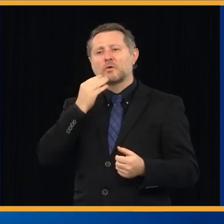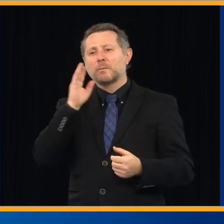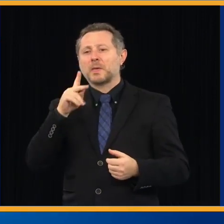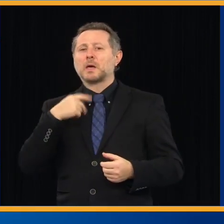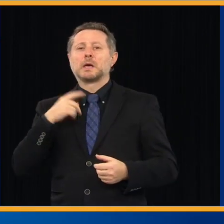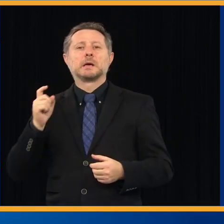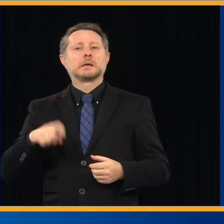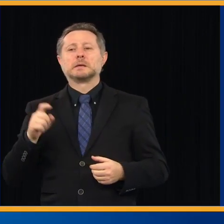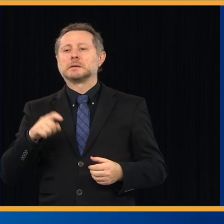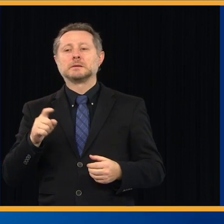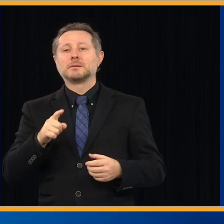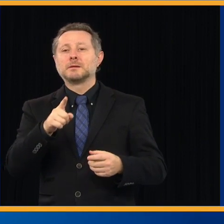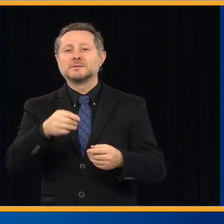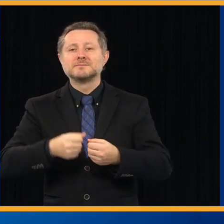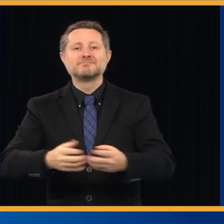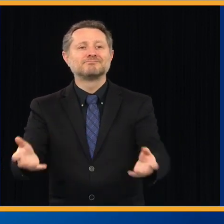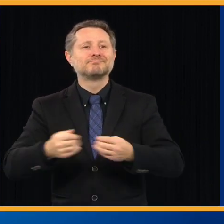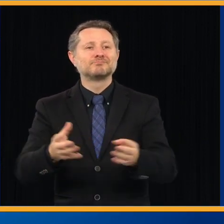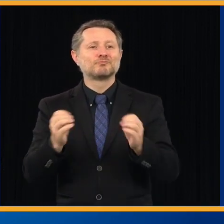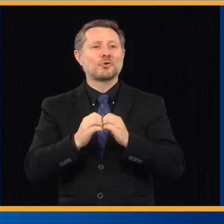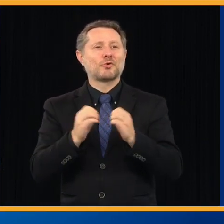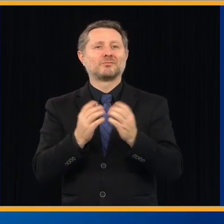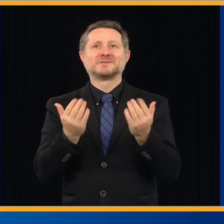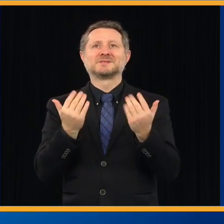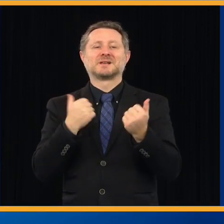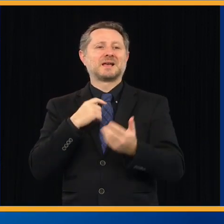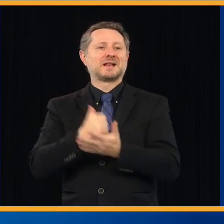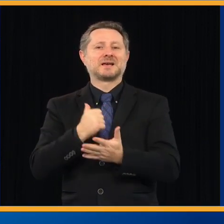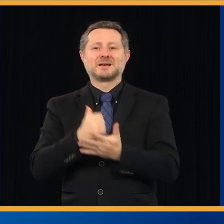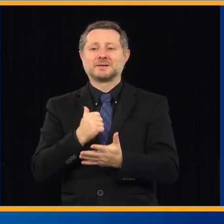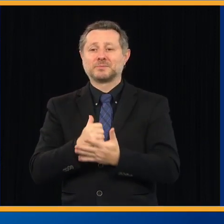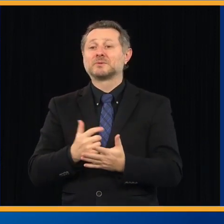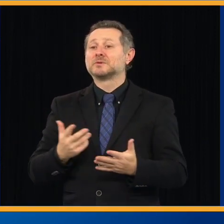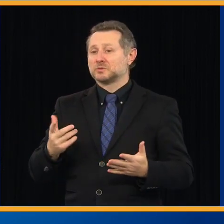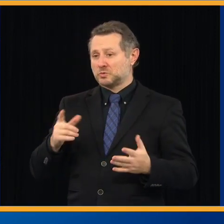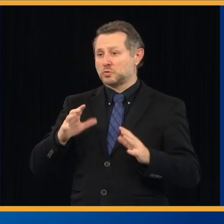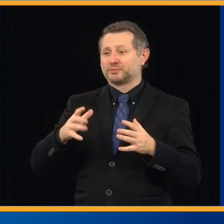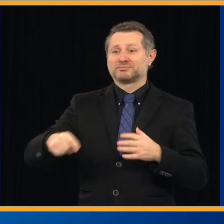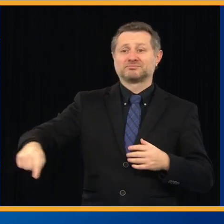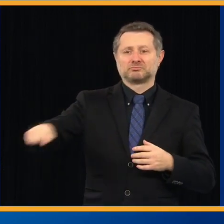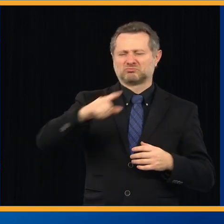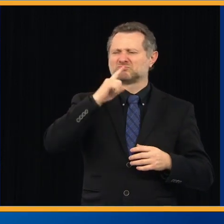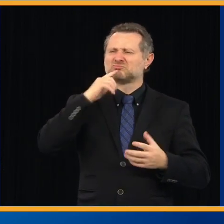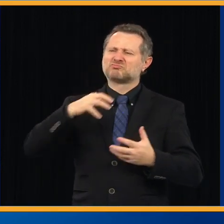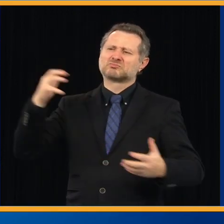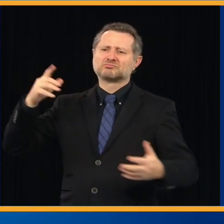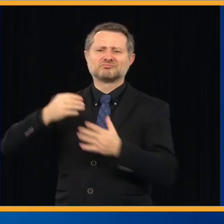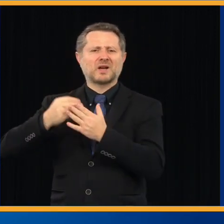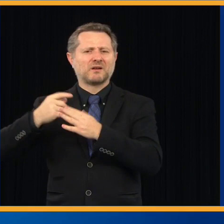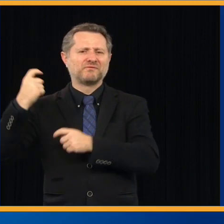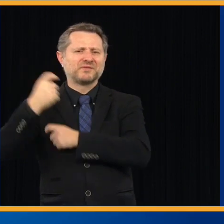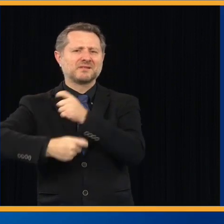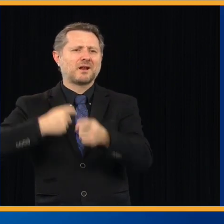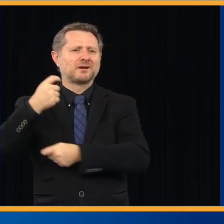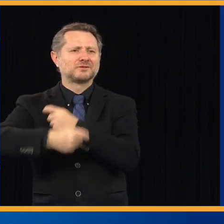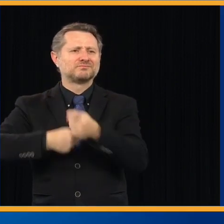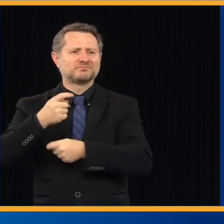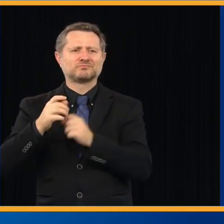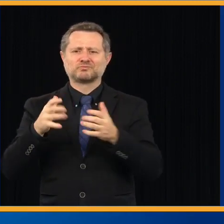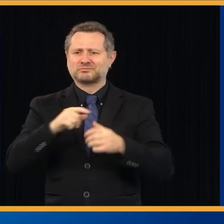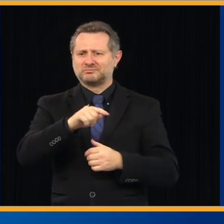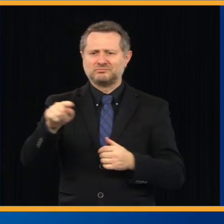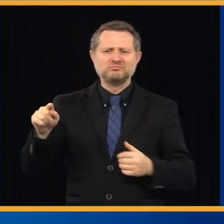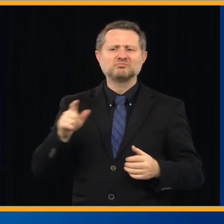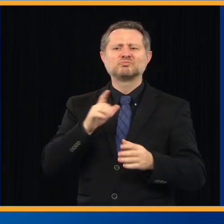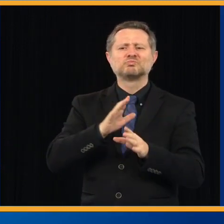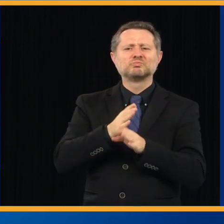need help in funding the food banks. There are a lot of philanthropies, a lot of foundations that are in the business of